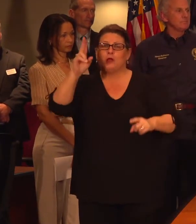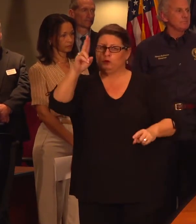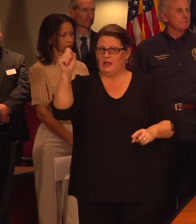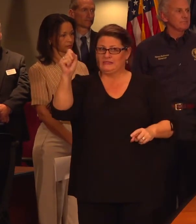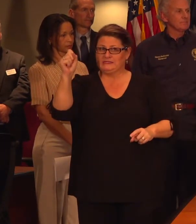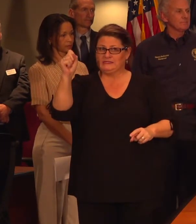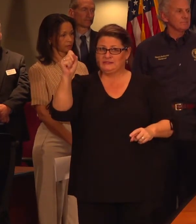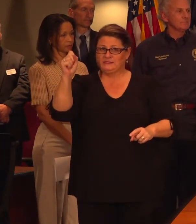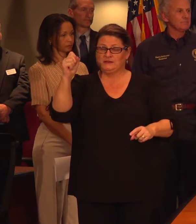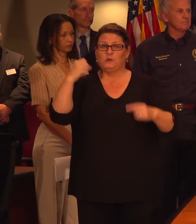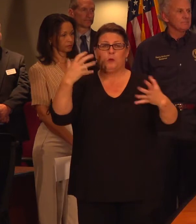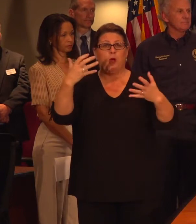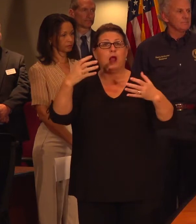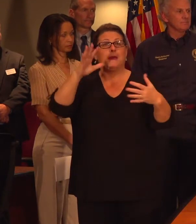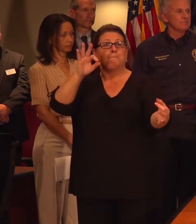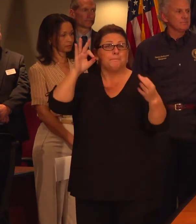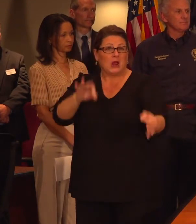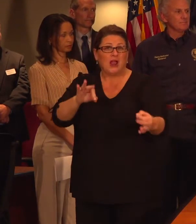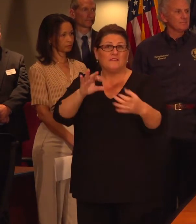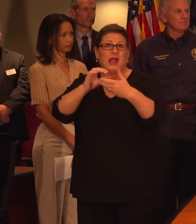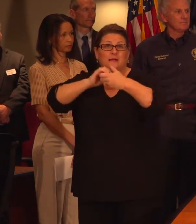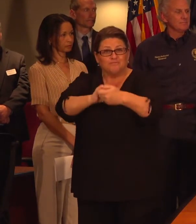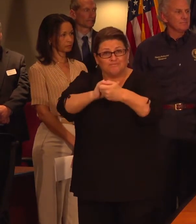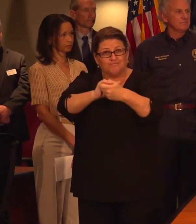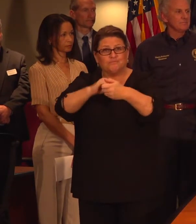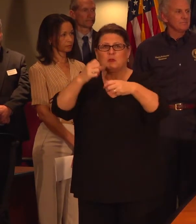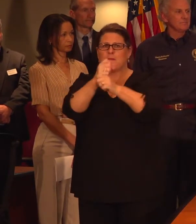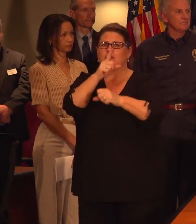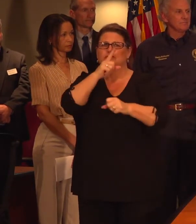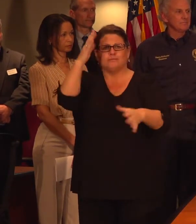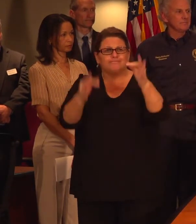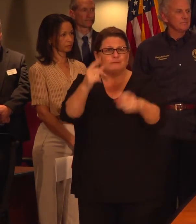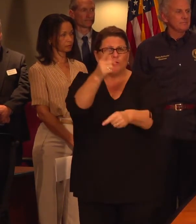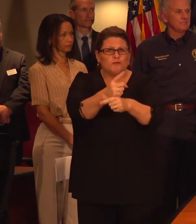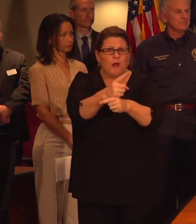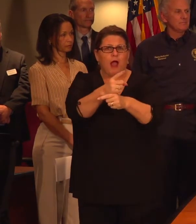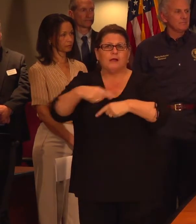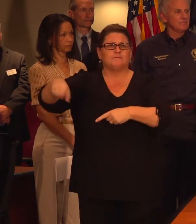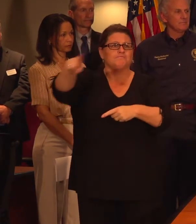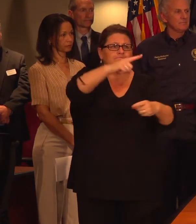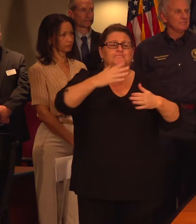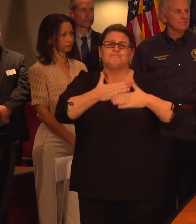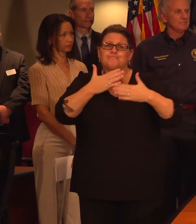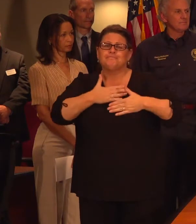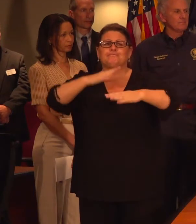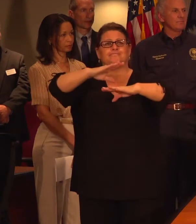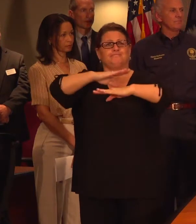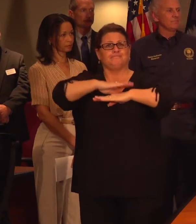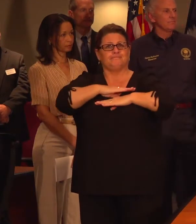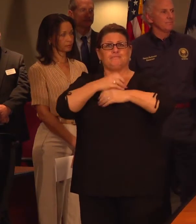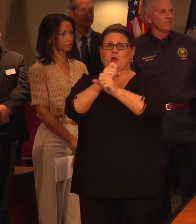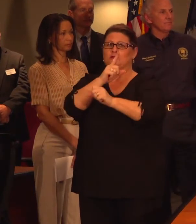to form a more perfect union, establish justice, ensure domestic tranquility, provide for the common